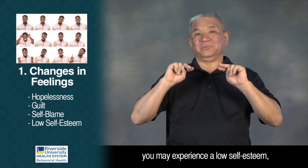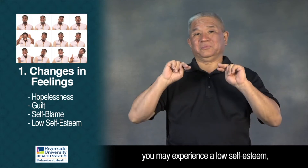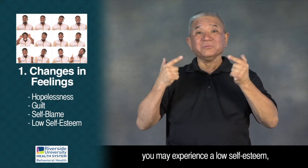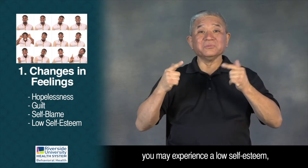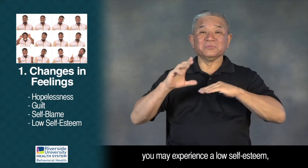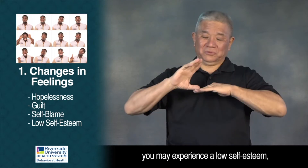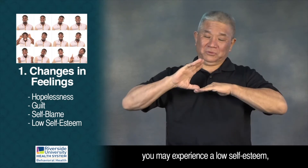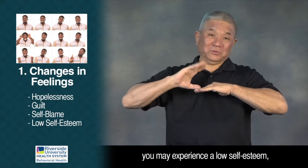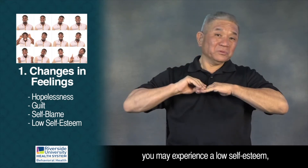self-esteem.